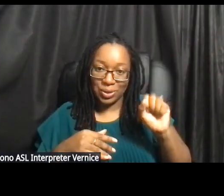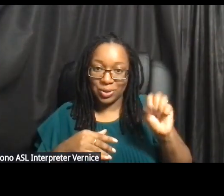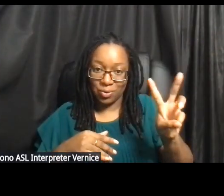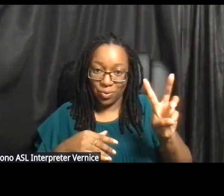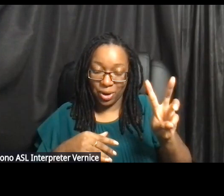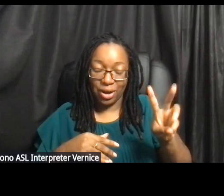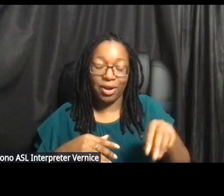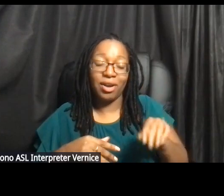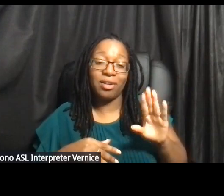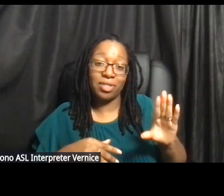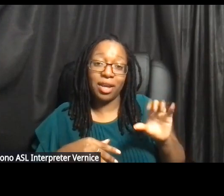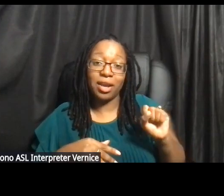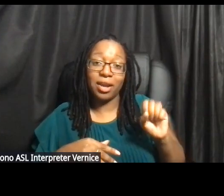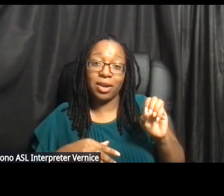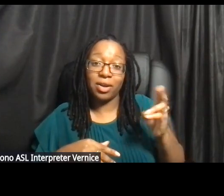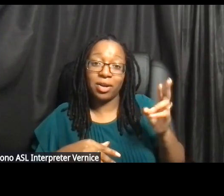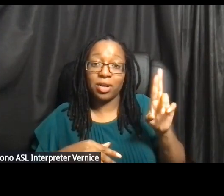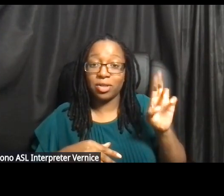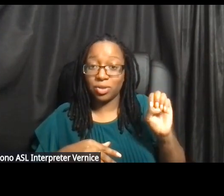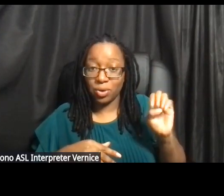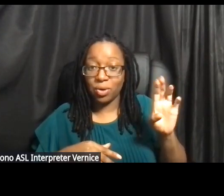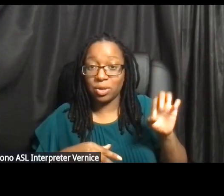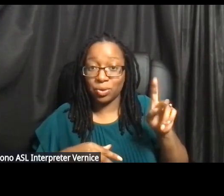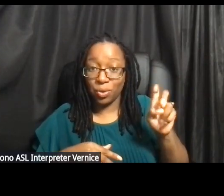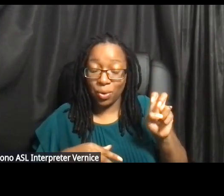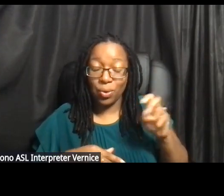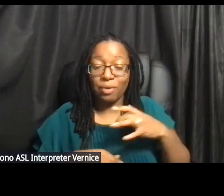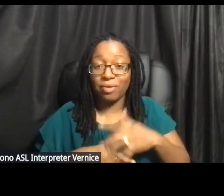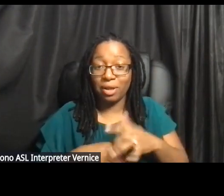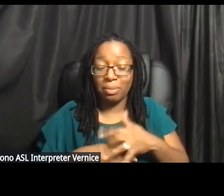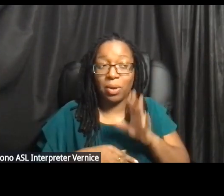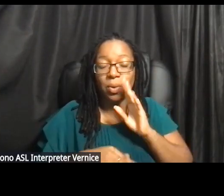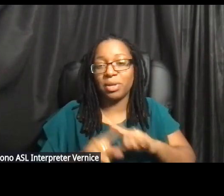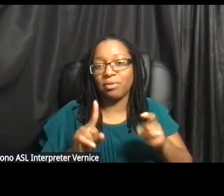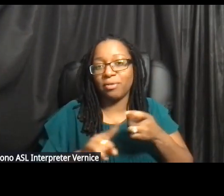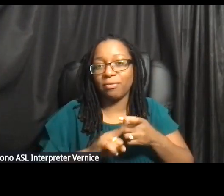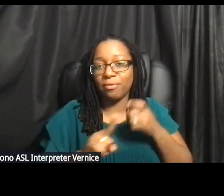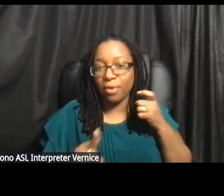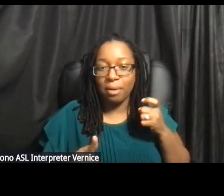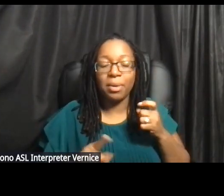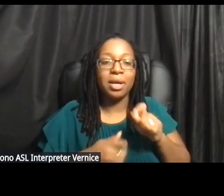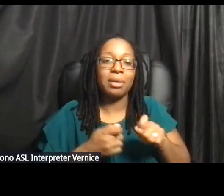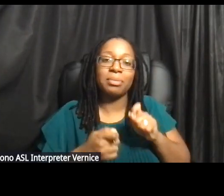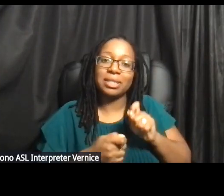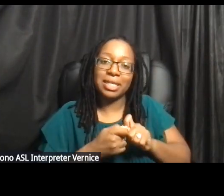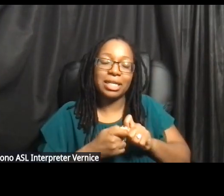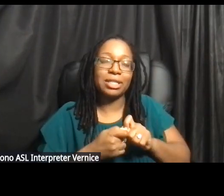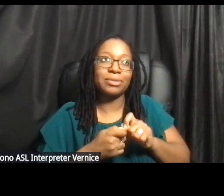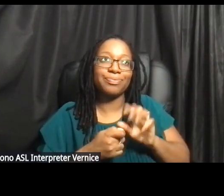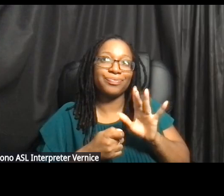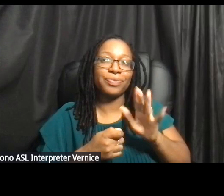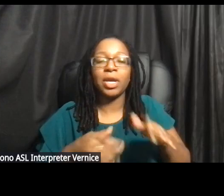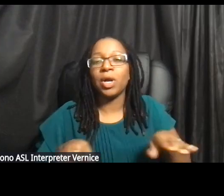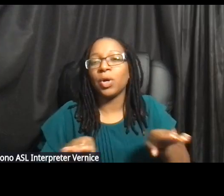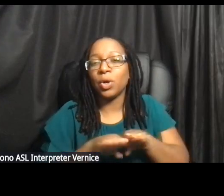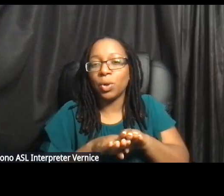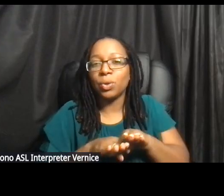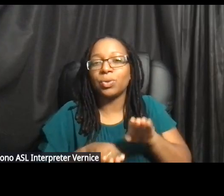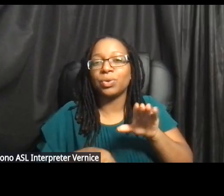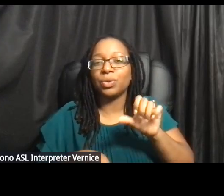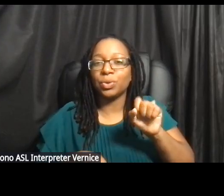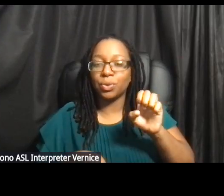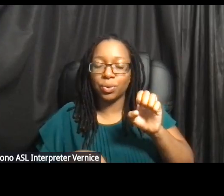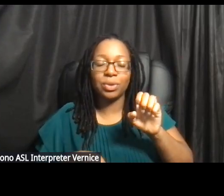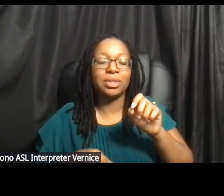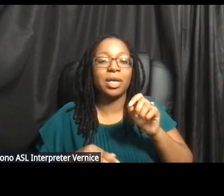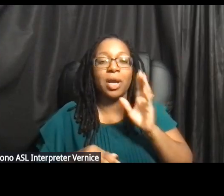code availability differs from proprietary source code software or closed source code software, where the code